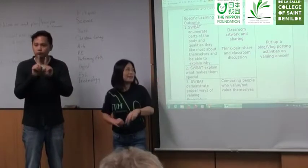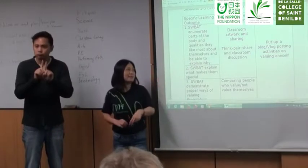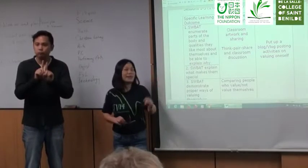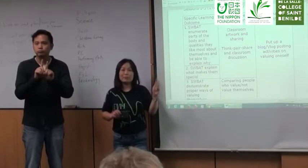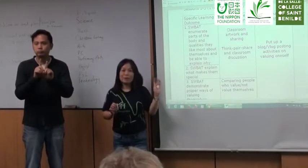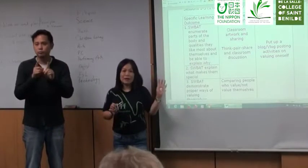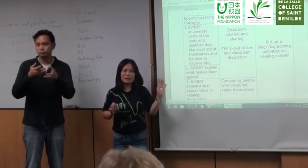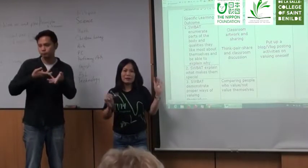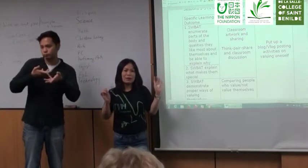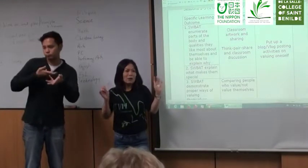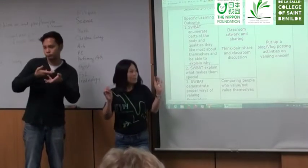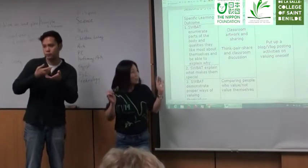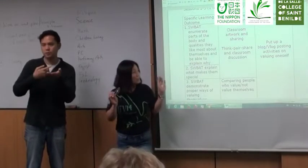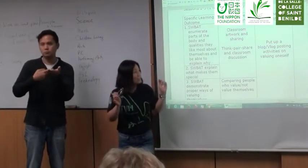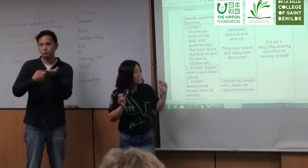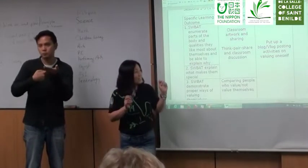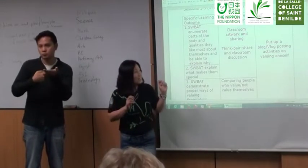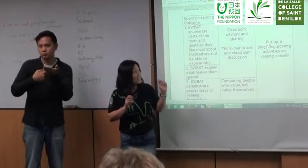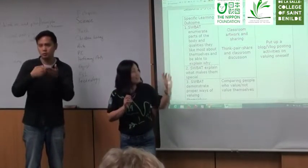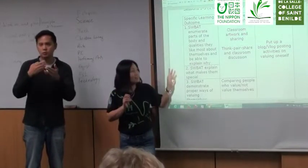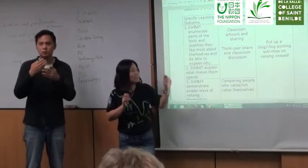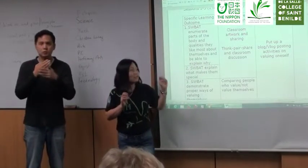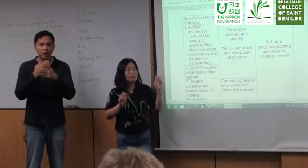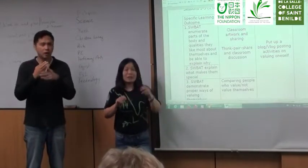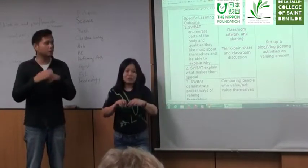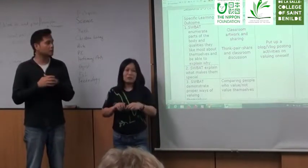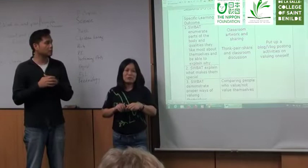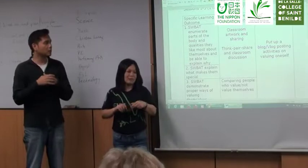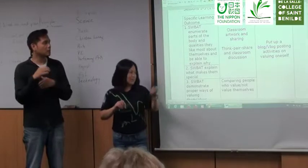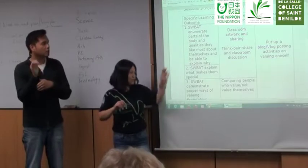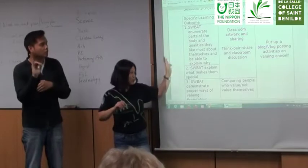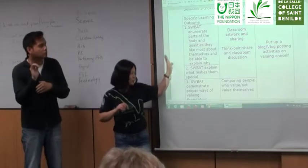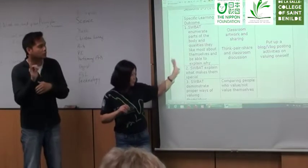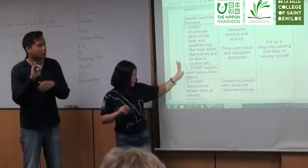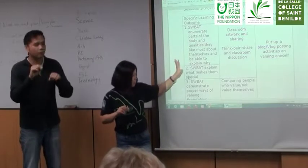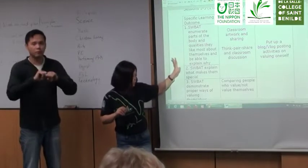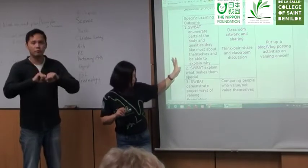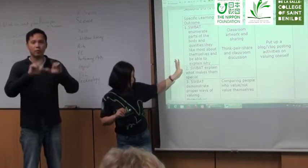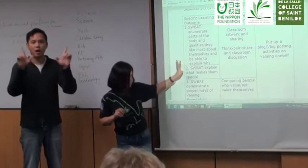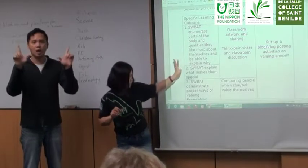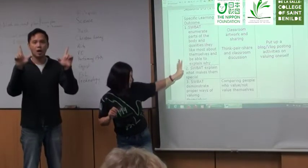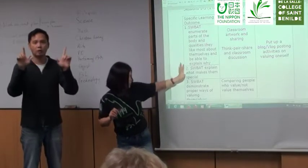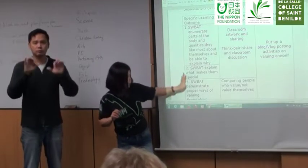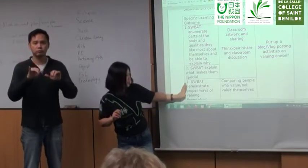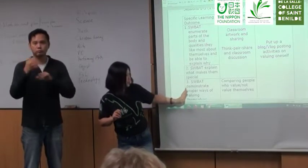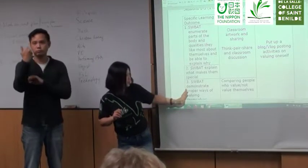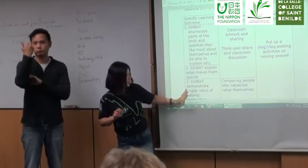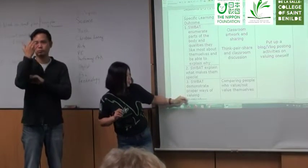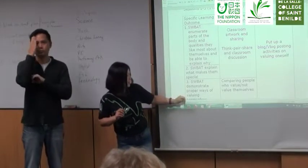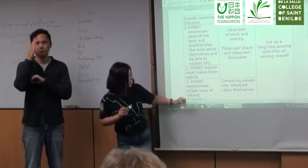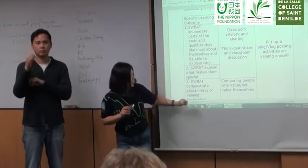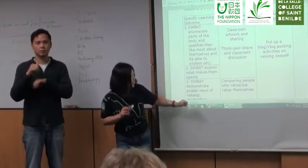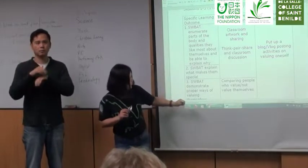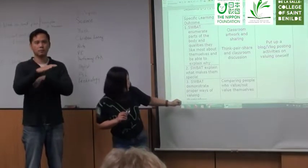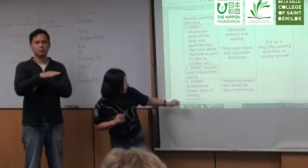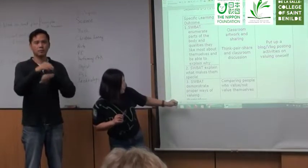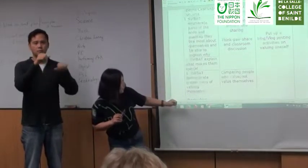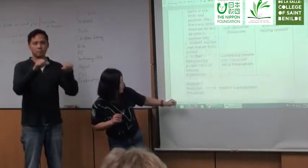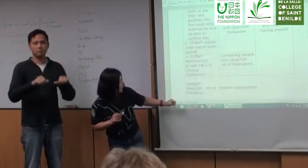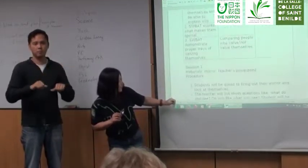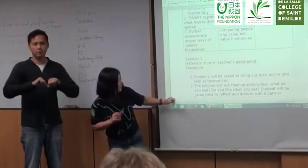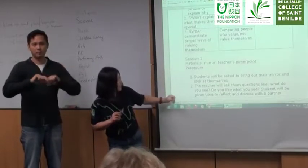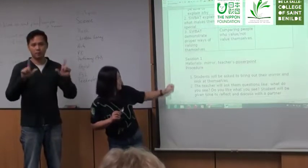is the blog posting, activities on valuing myself. So our procedure, so